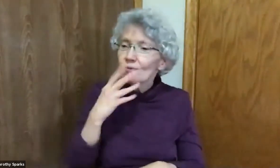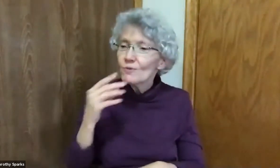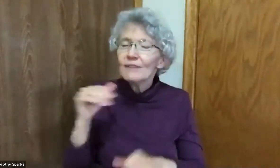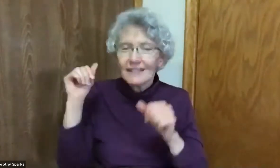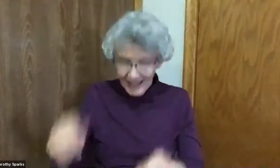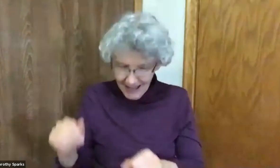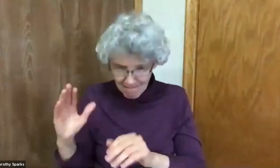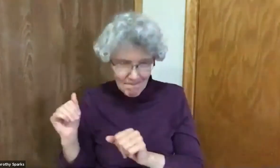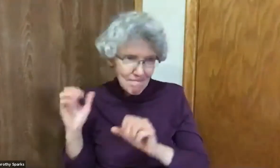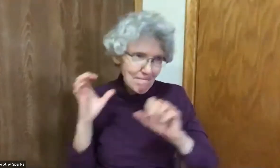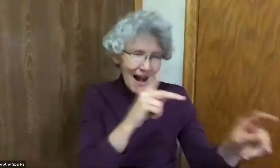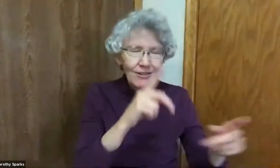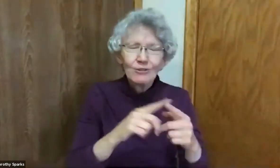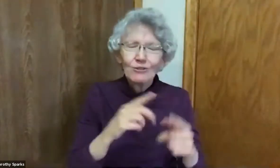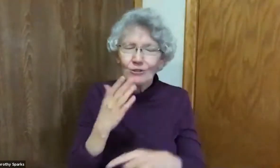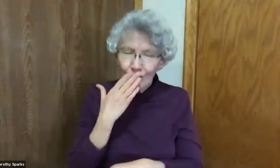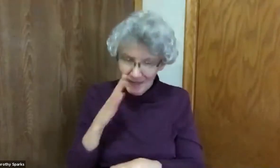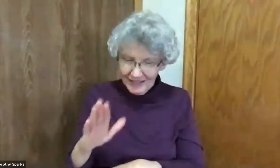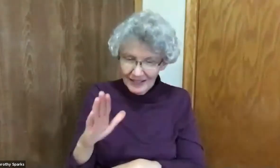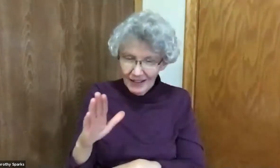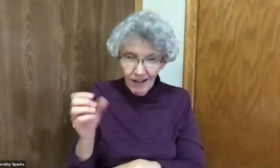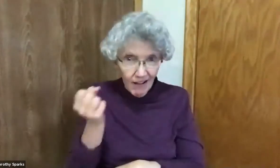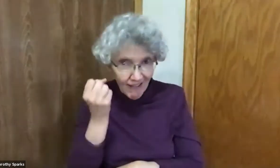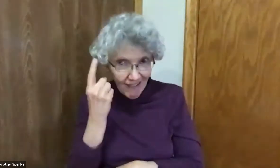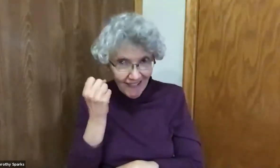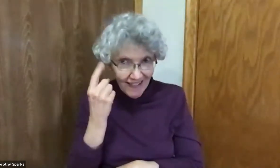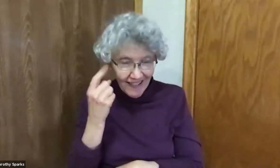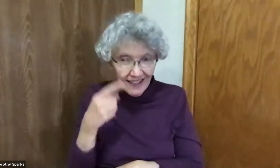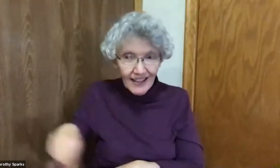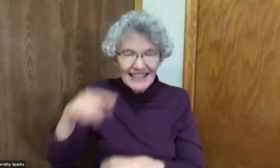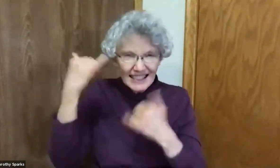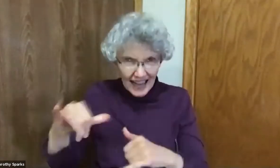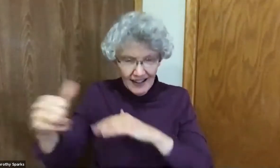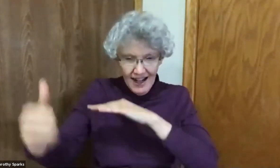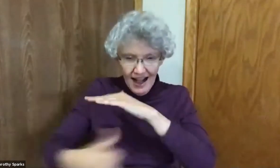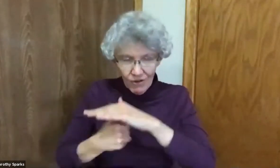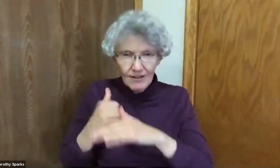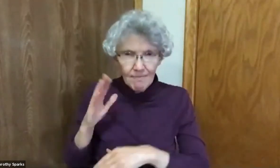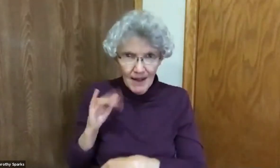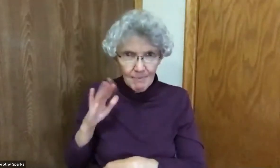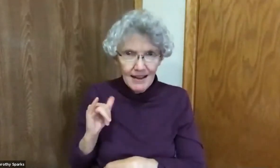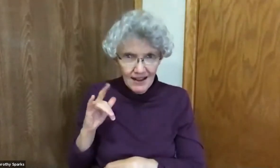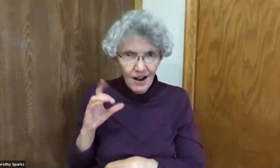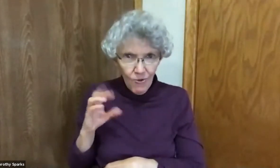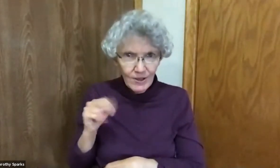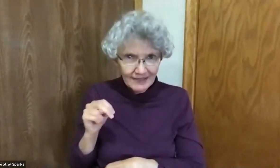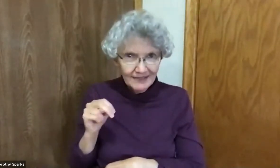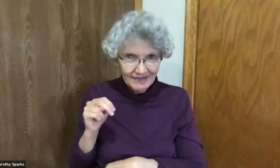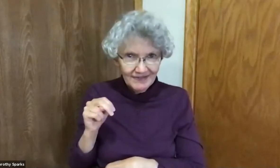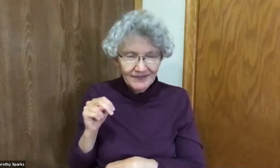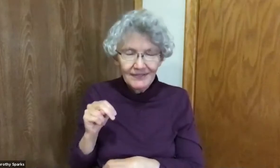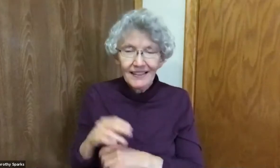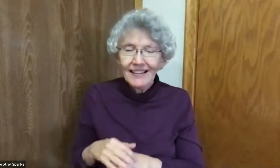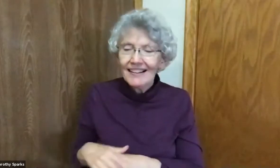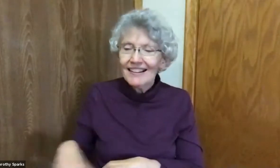And then one day the king announced that they would be able to return to Jerusalem, though still remain under